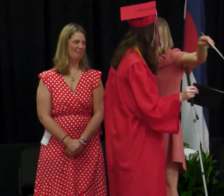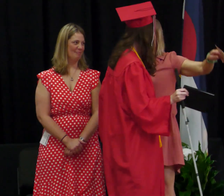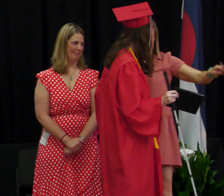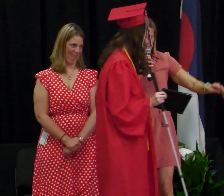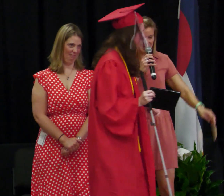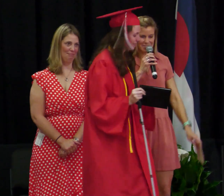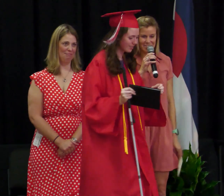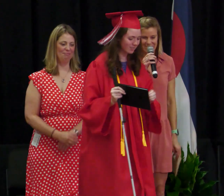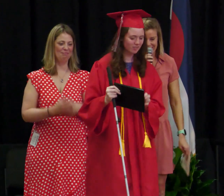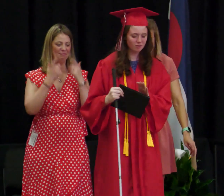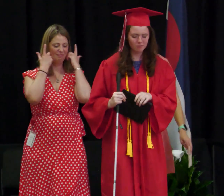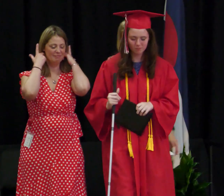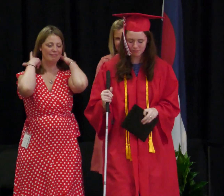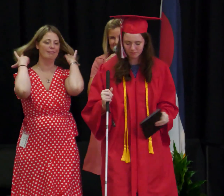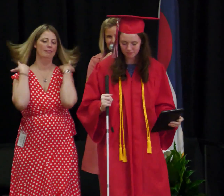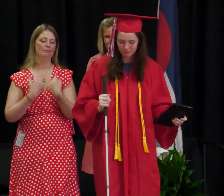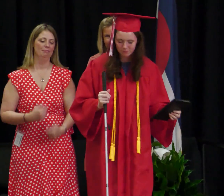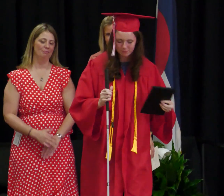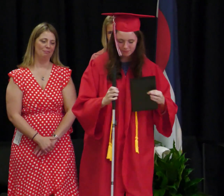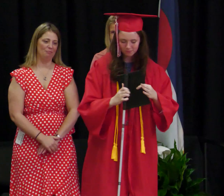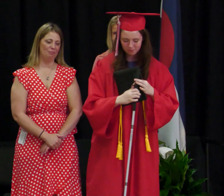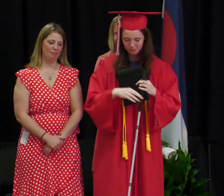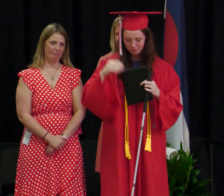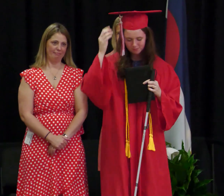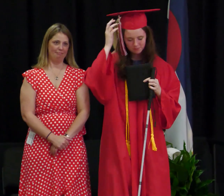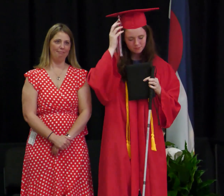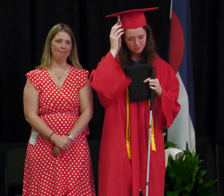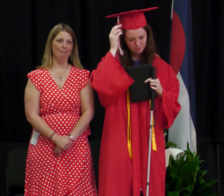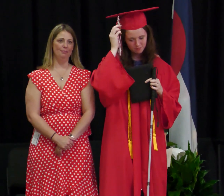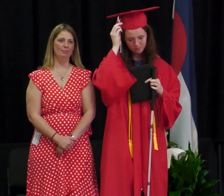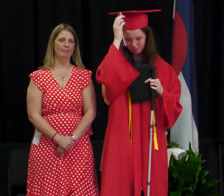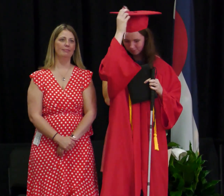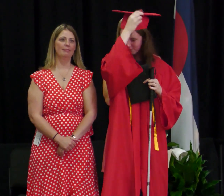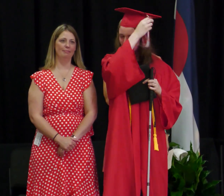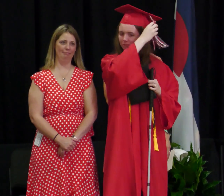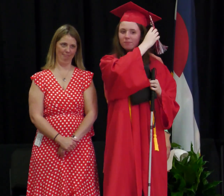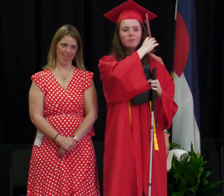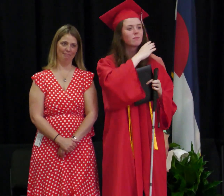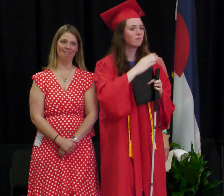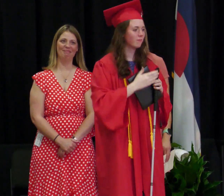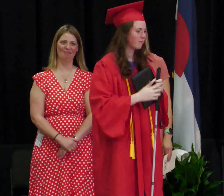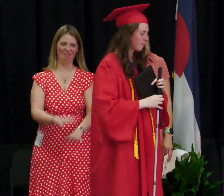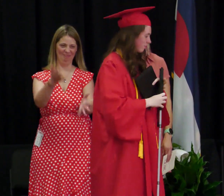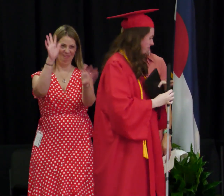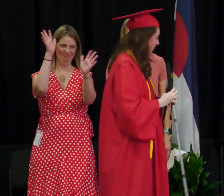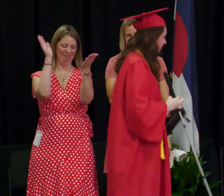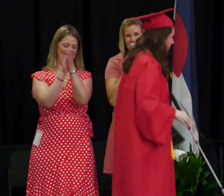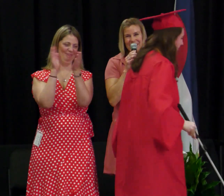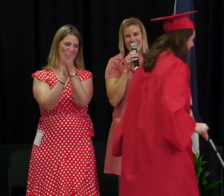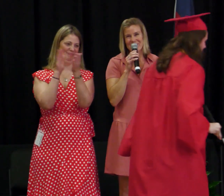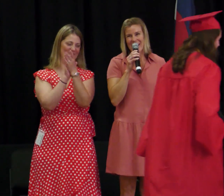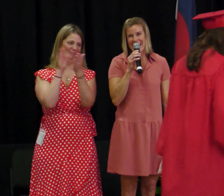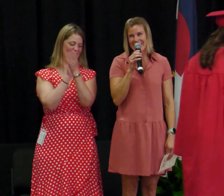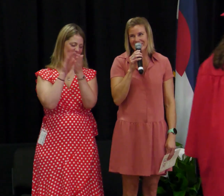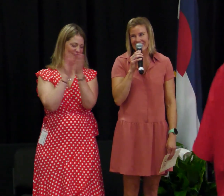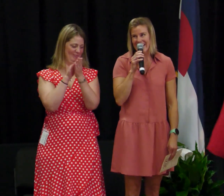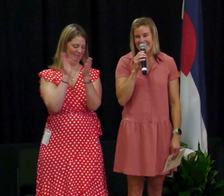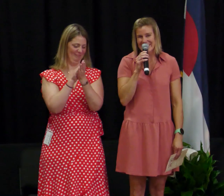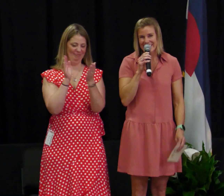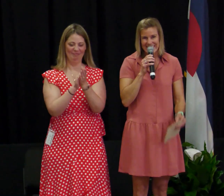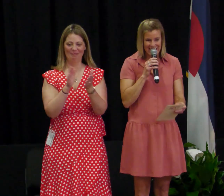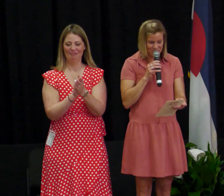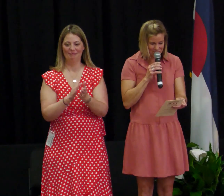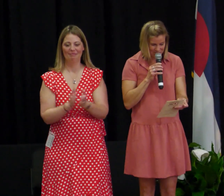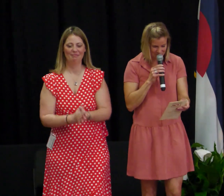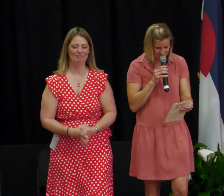And she's stepping forward To the corner of the stage Tassel from right To left And a big smile She